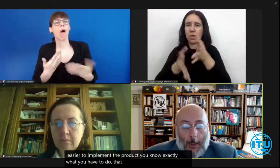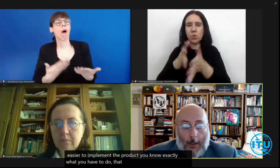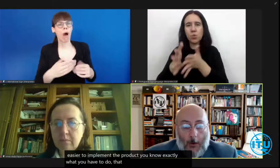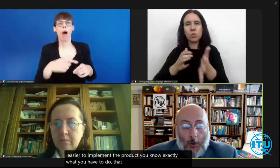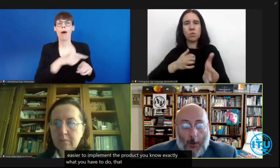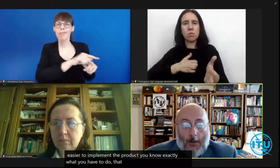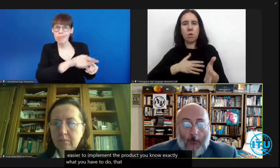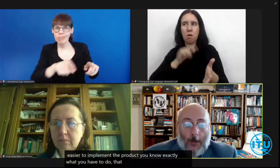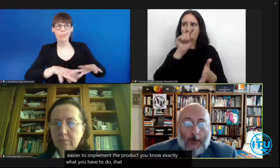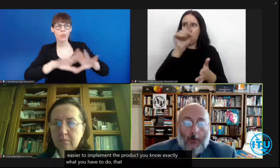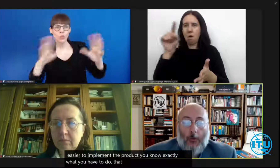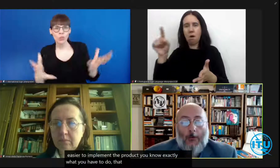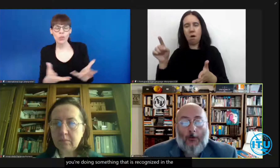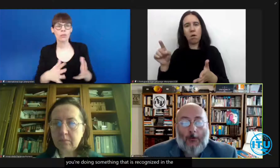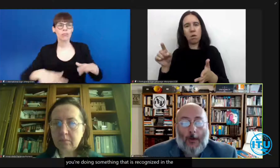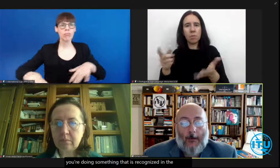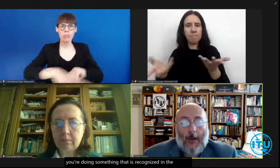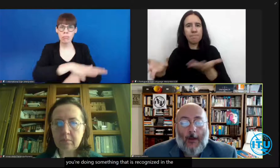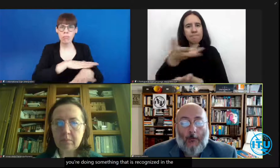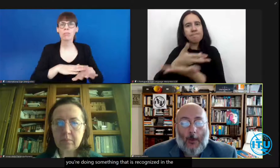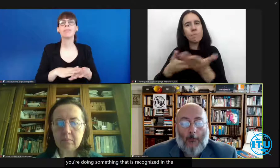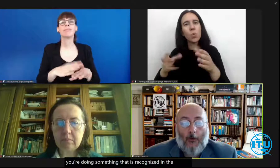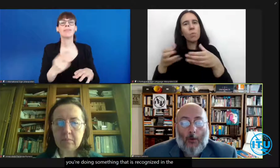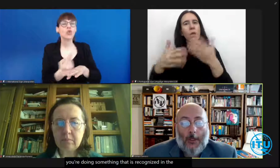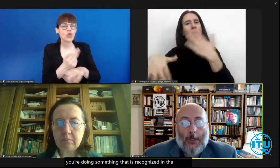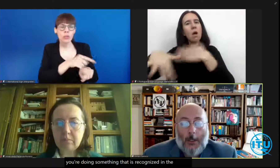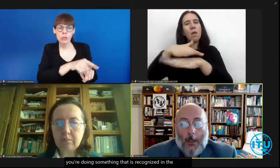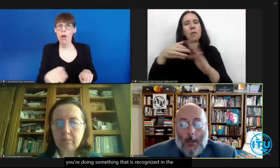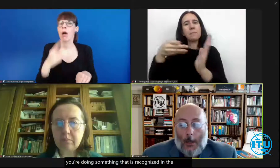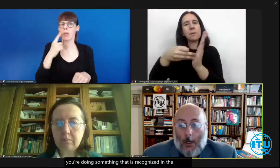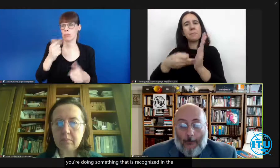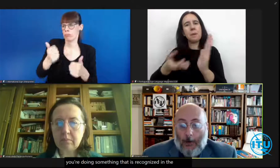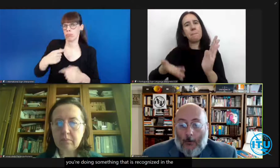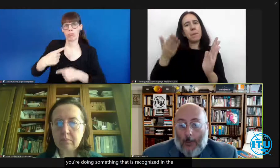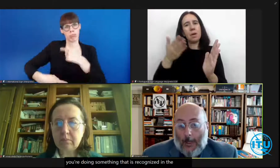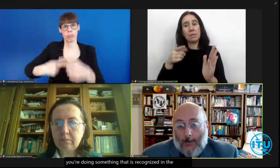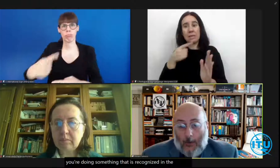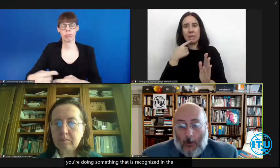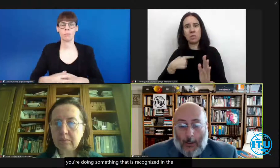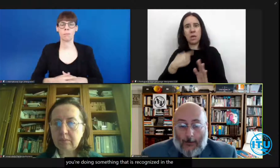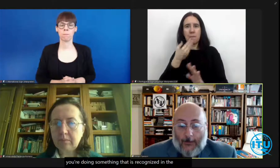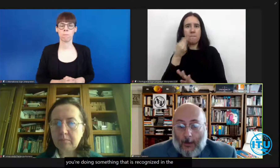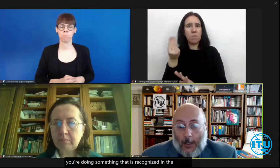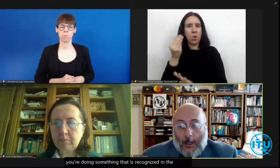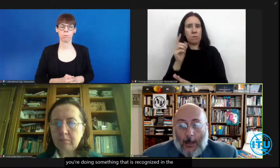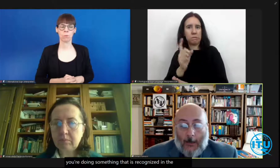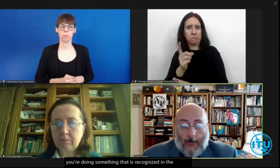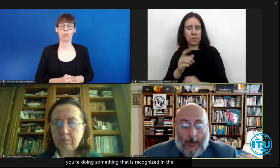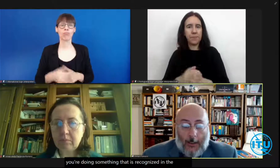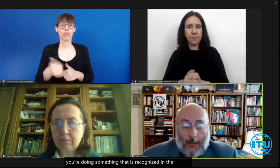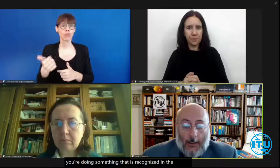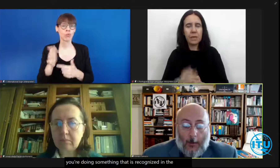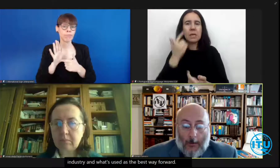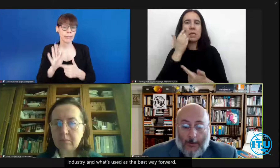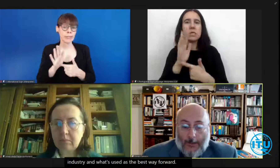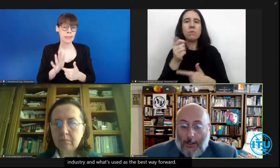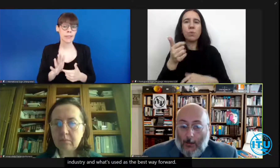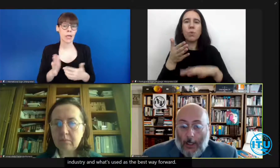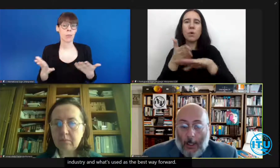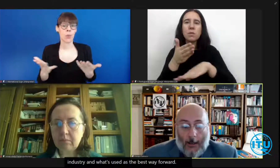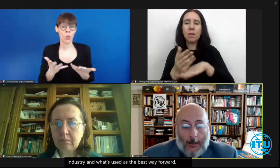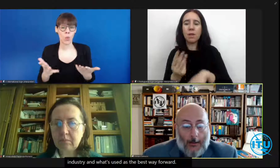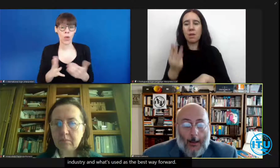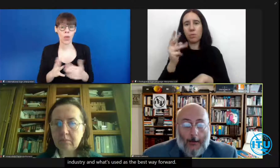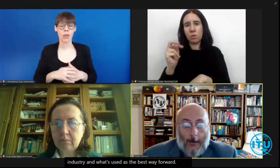by the communities where it's going to be used as the best way forward. A very good example in the accessibility area is the